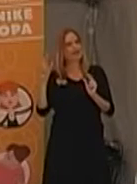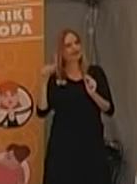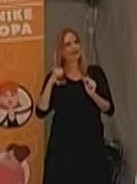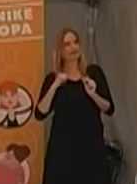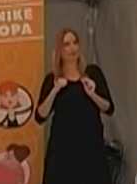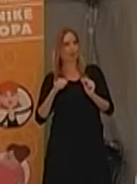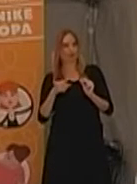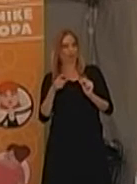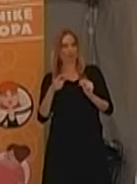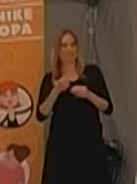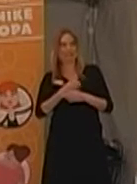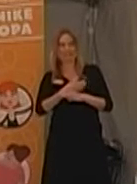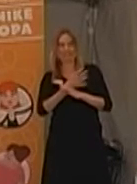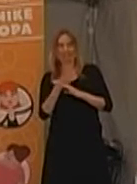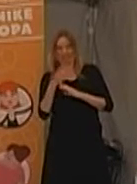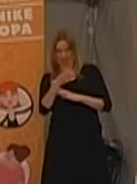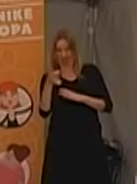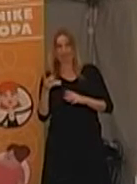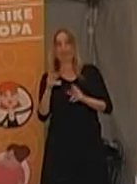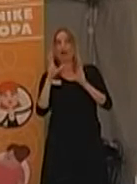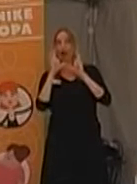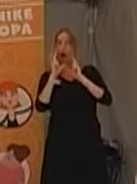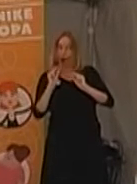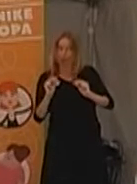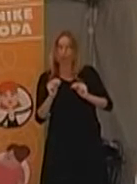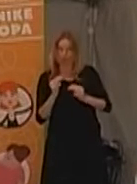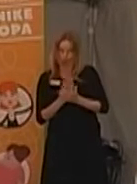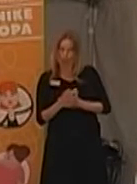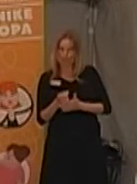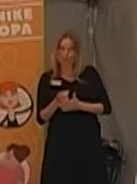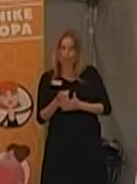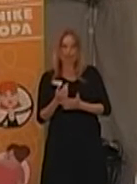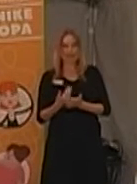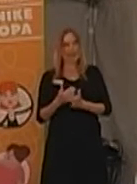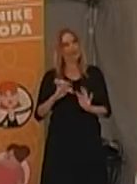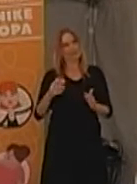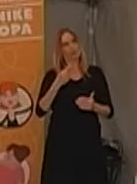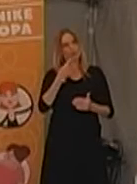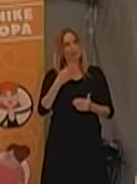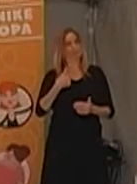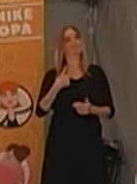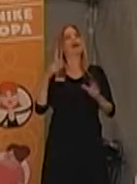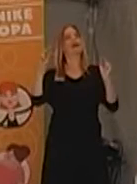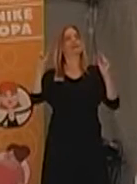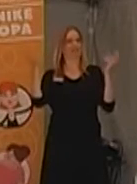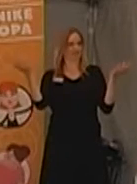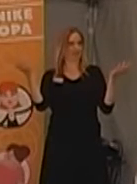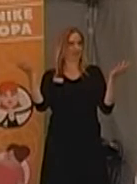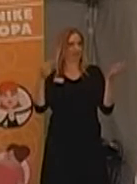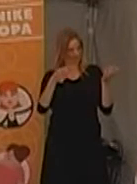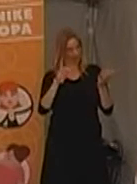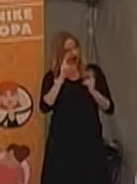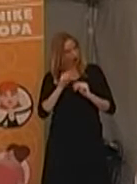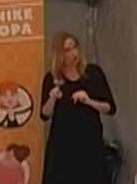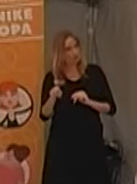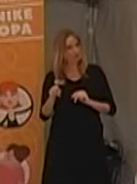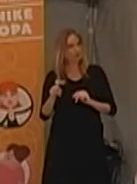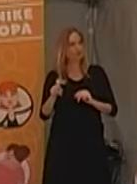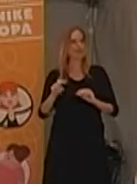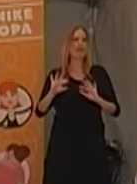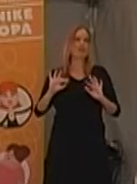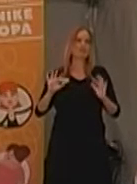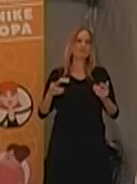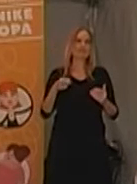are the Scandinavians honest when they feel and say they're happy? And what does